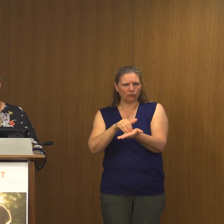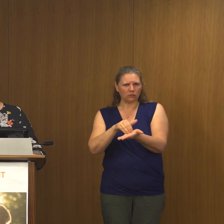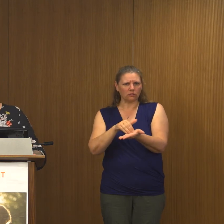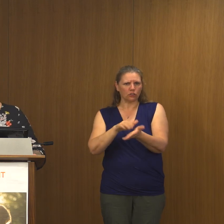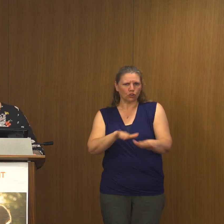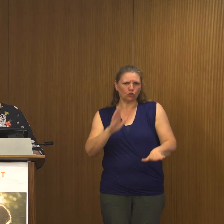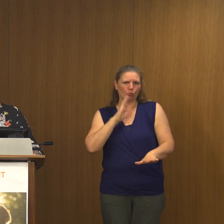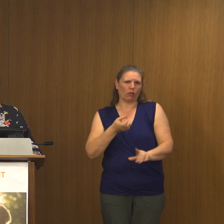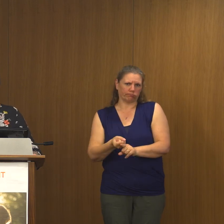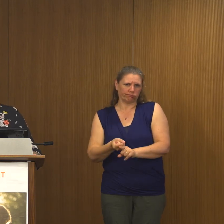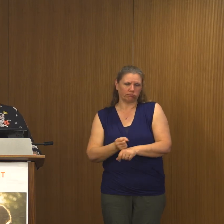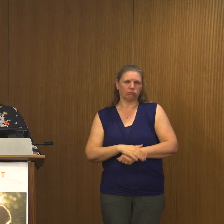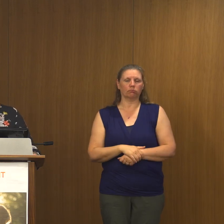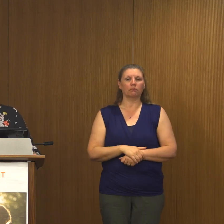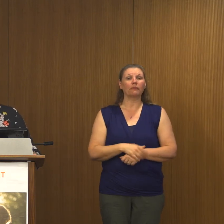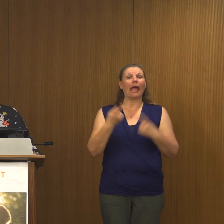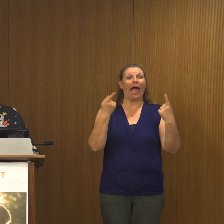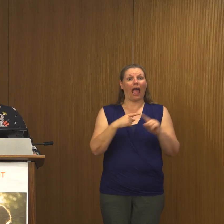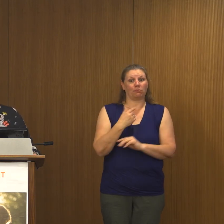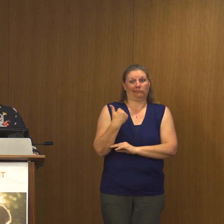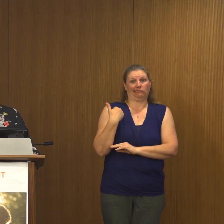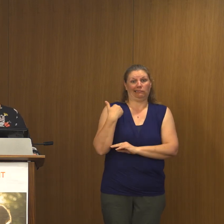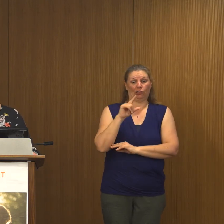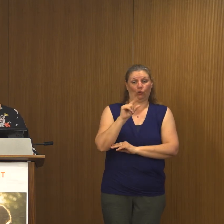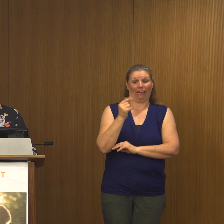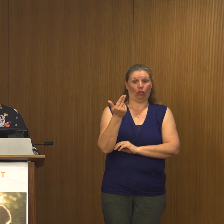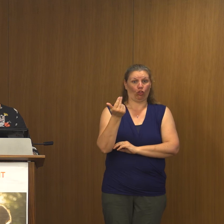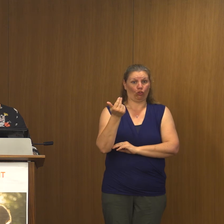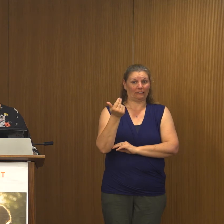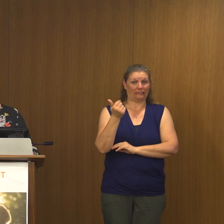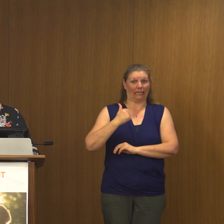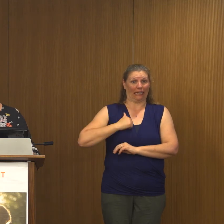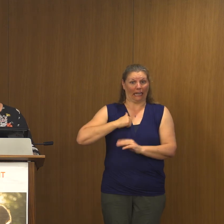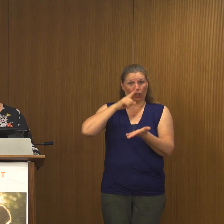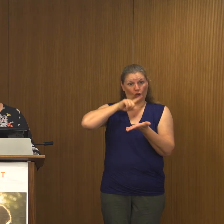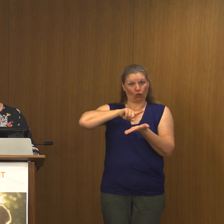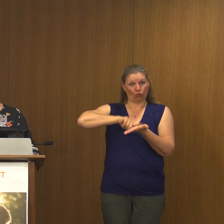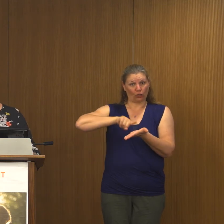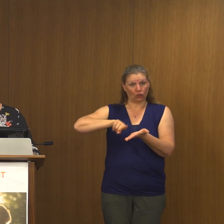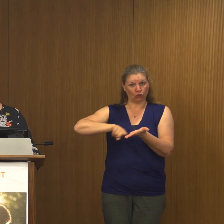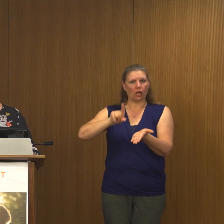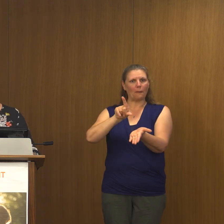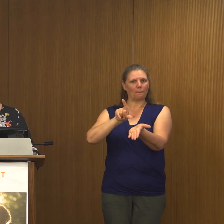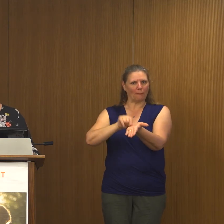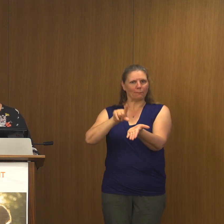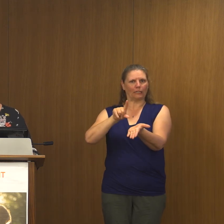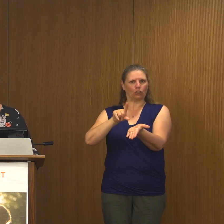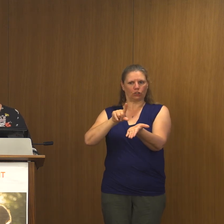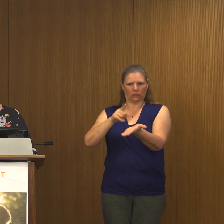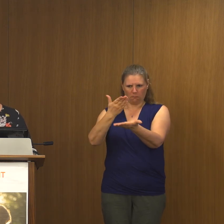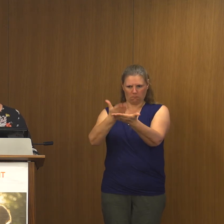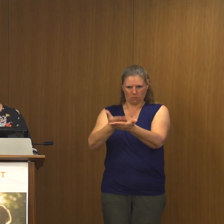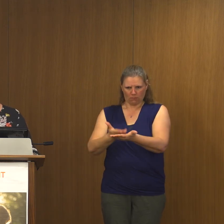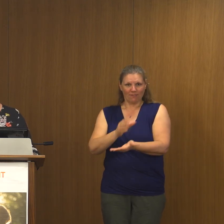It was only in 2013, actually, with Canadian research that a published formal assessment of data determined